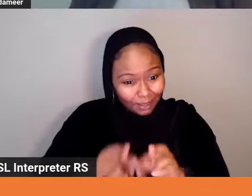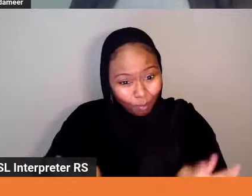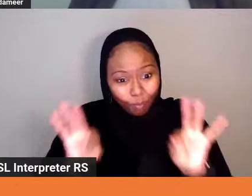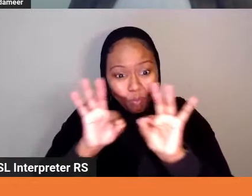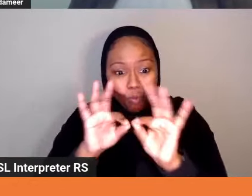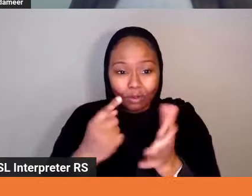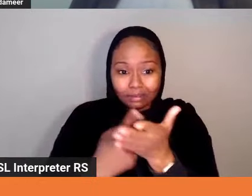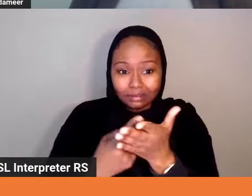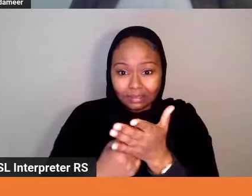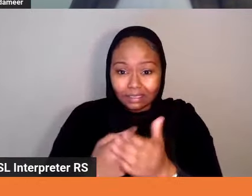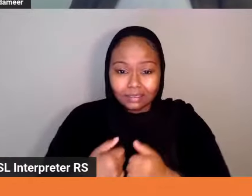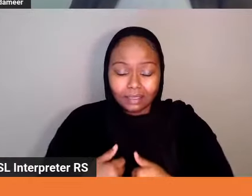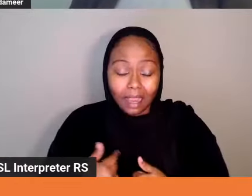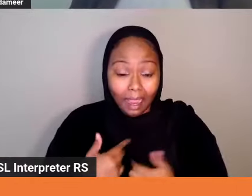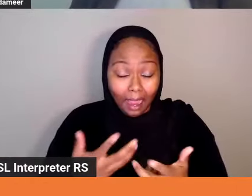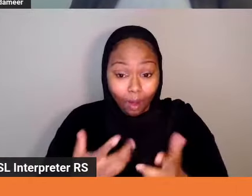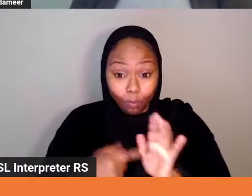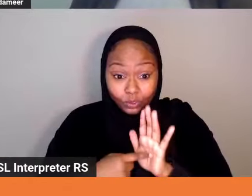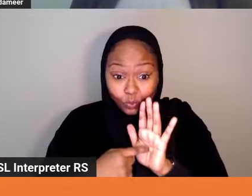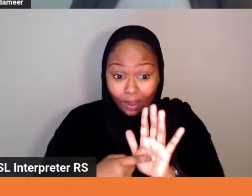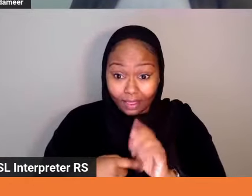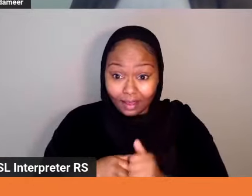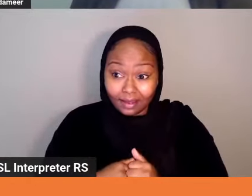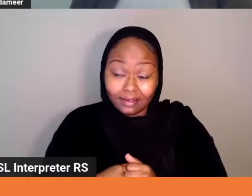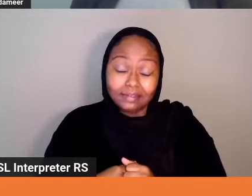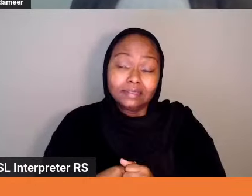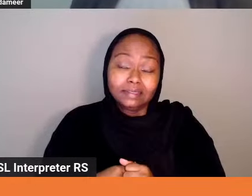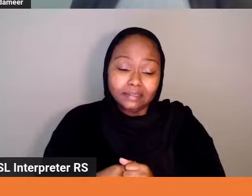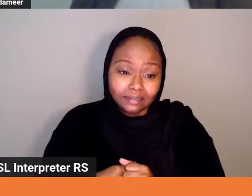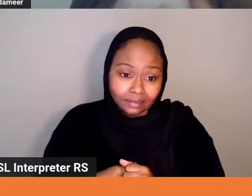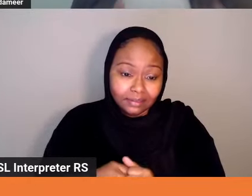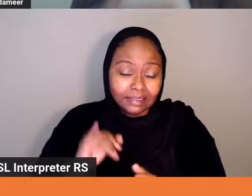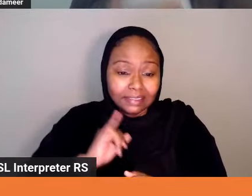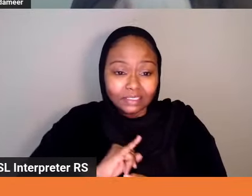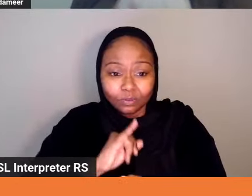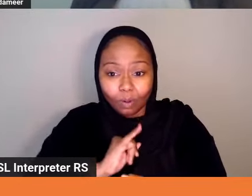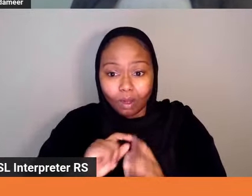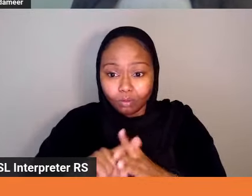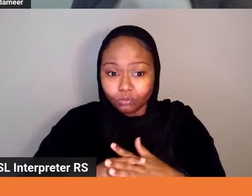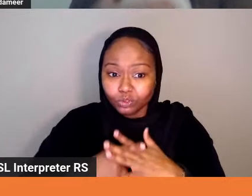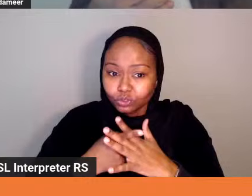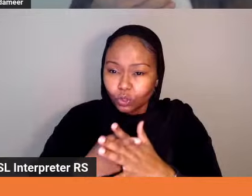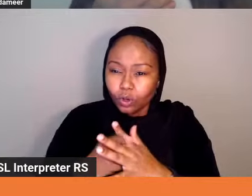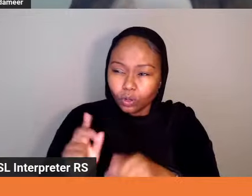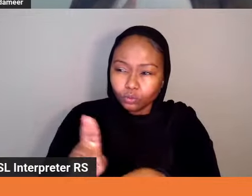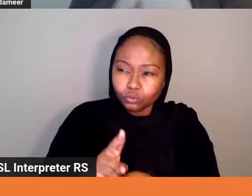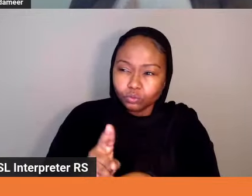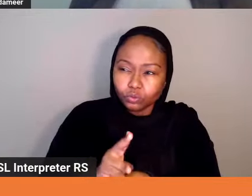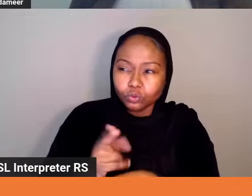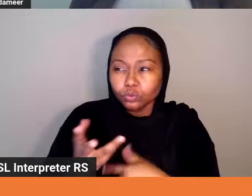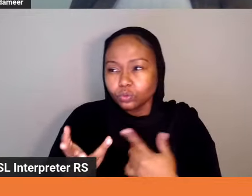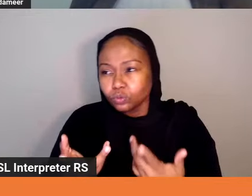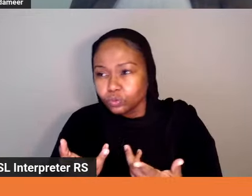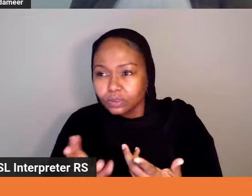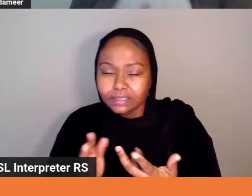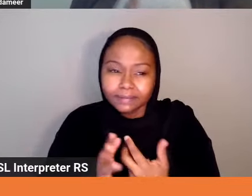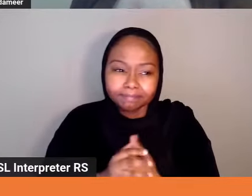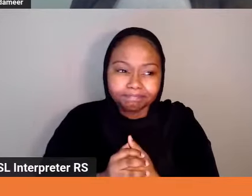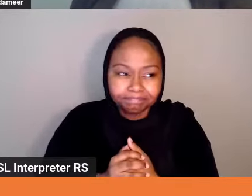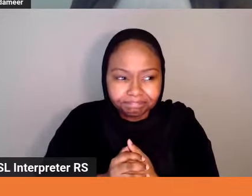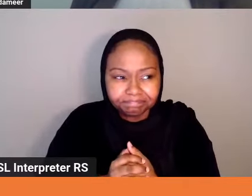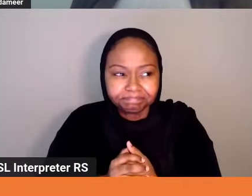What I wanted to highlight is the fact that Israel started to use incarceration